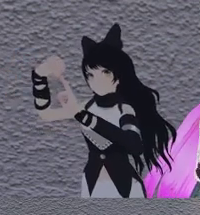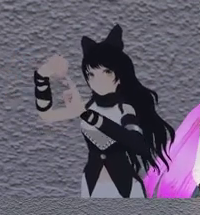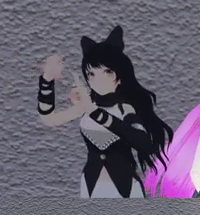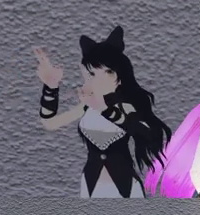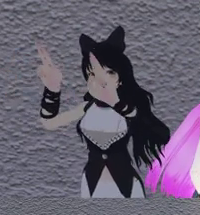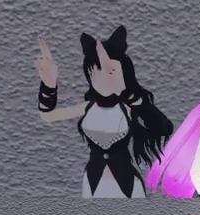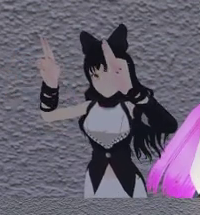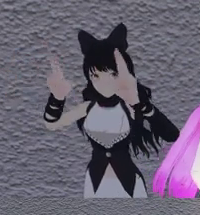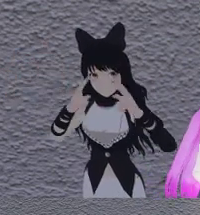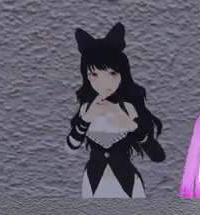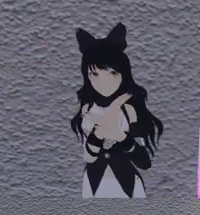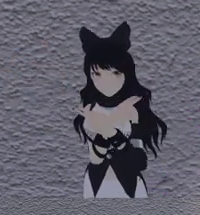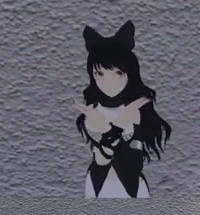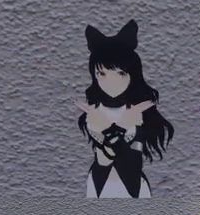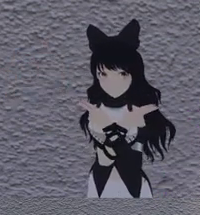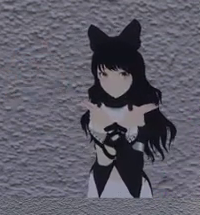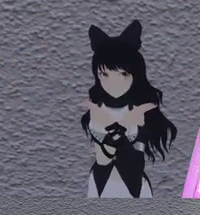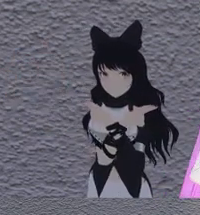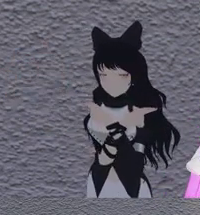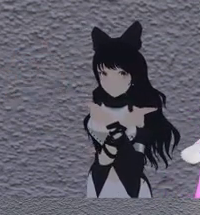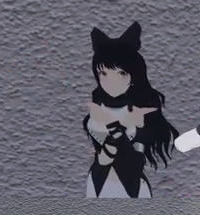Yeah.